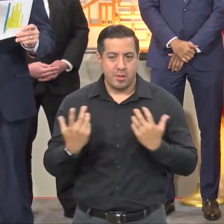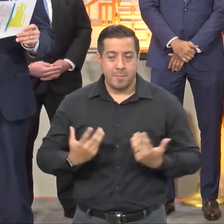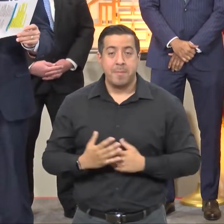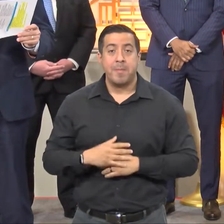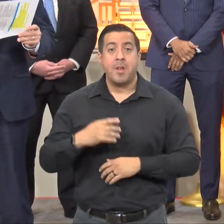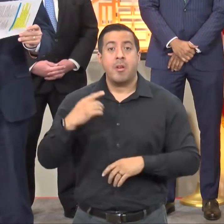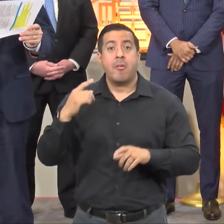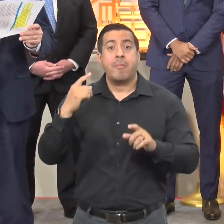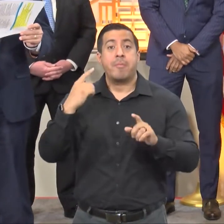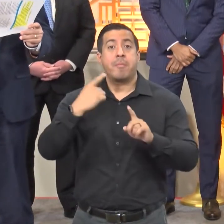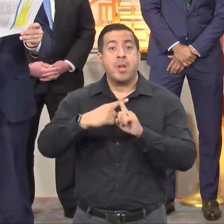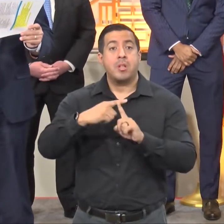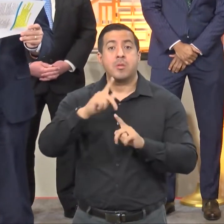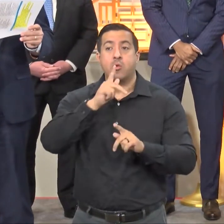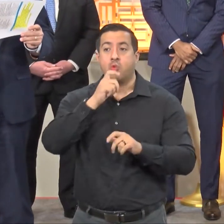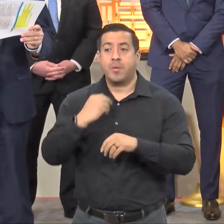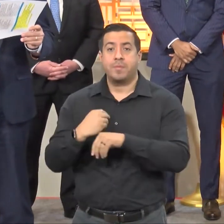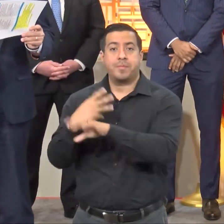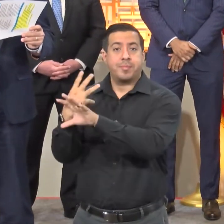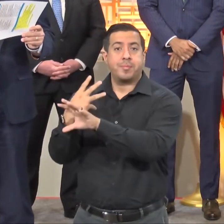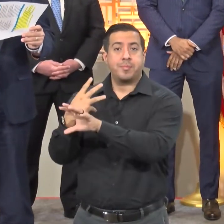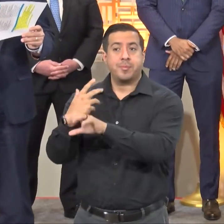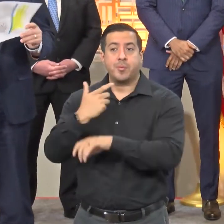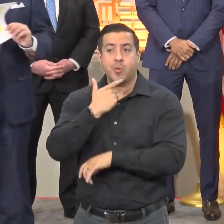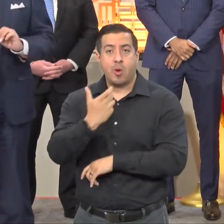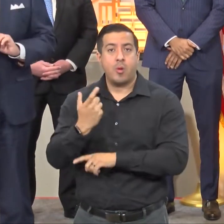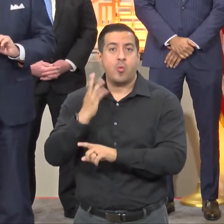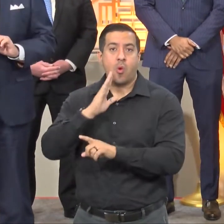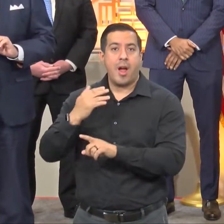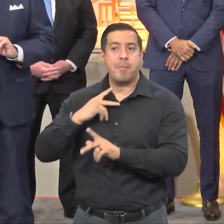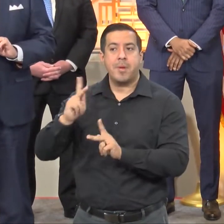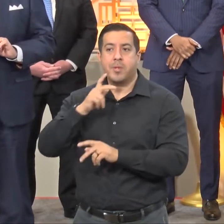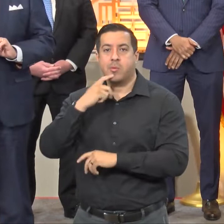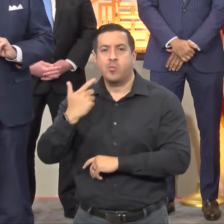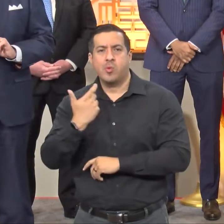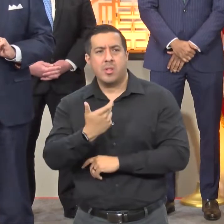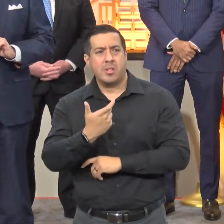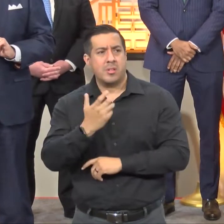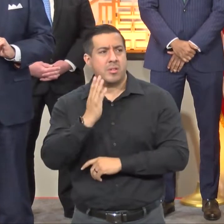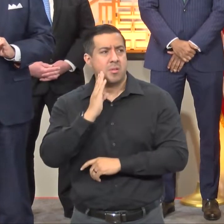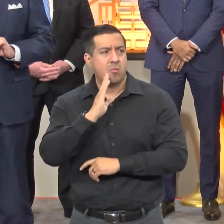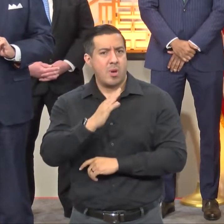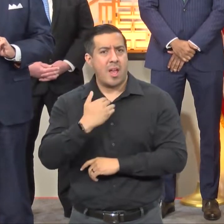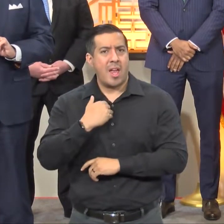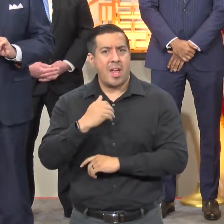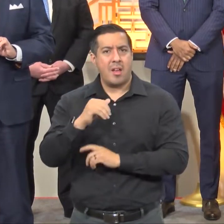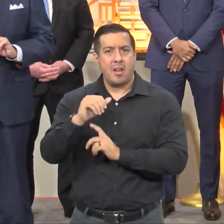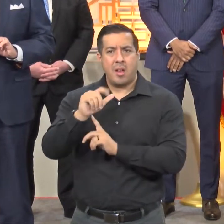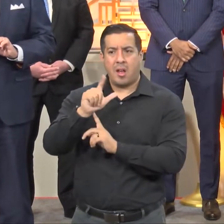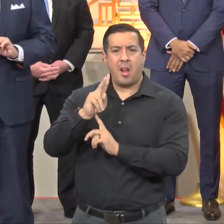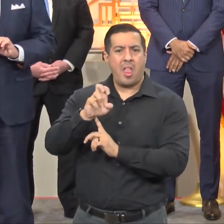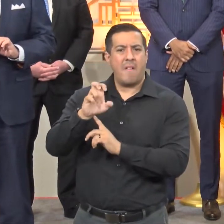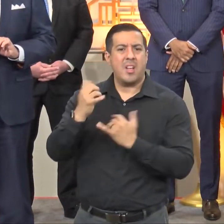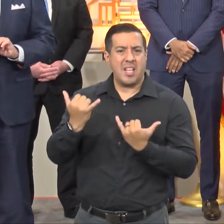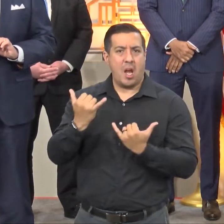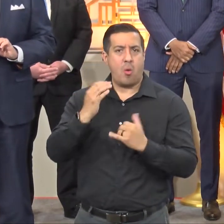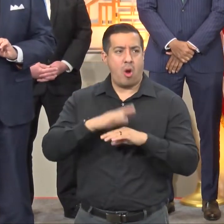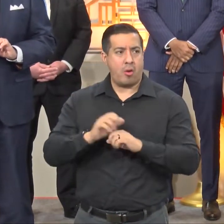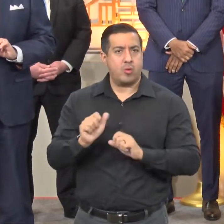then virtually, we will have, and are we pulling Anthony Love on the screen